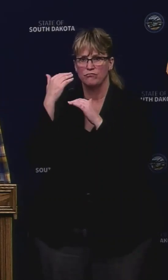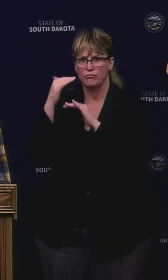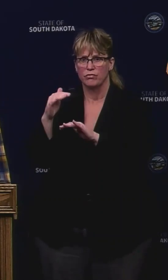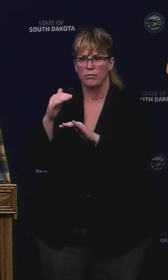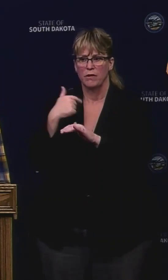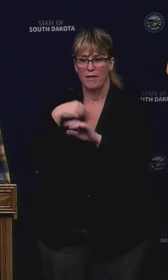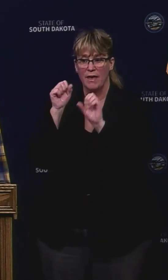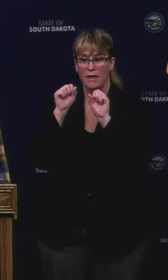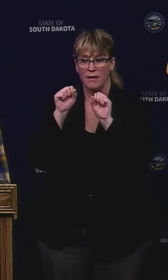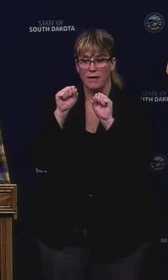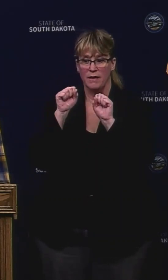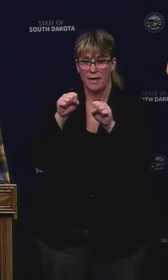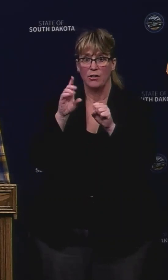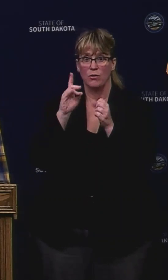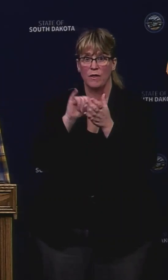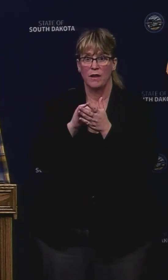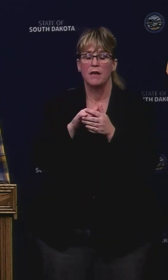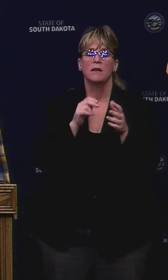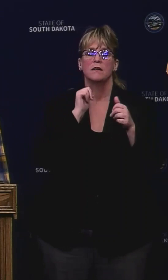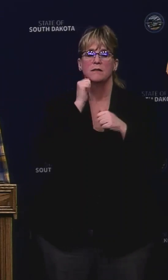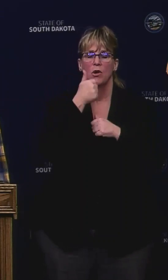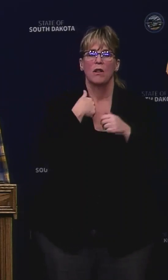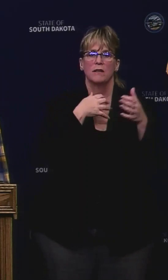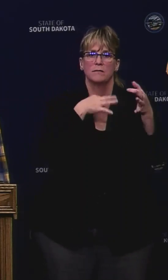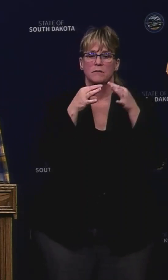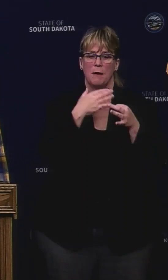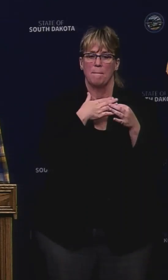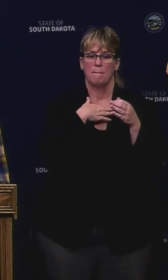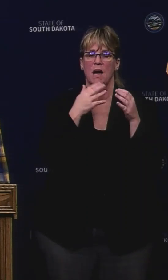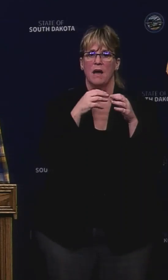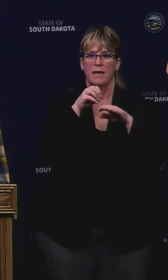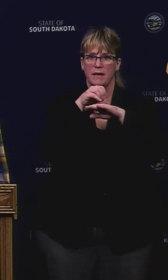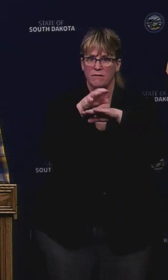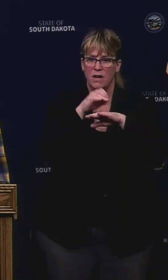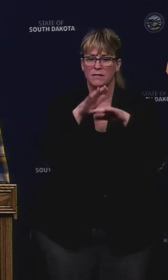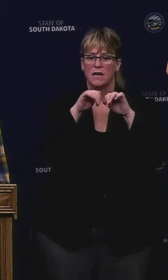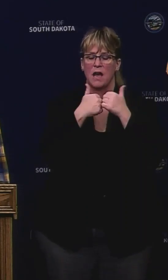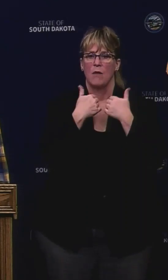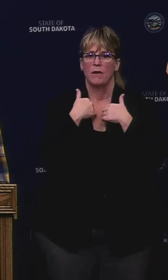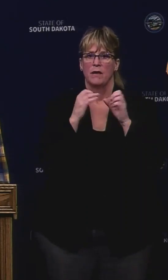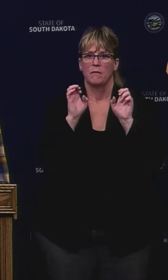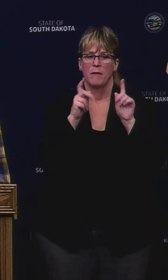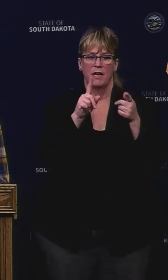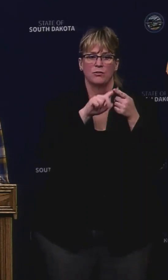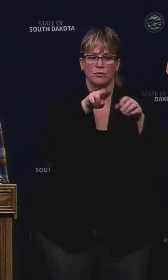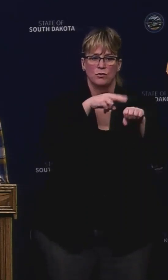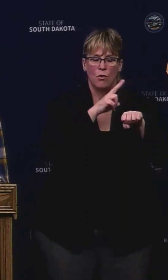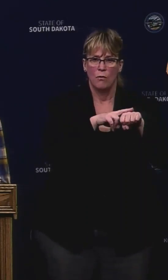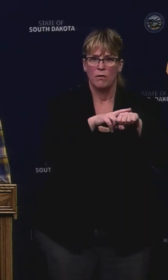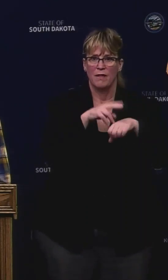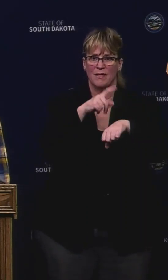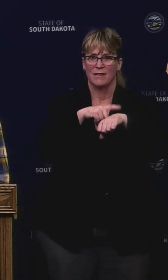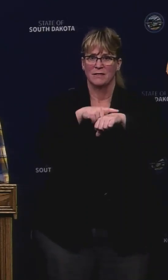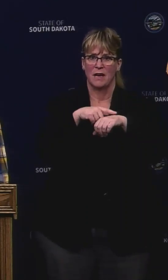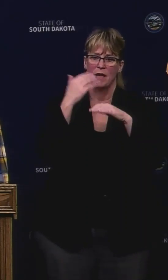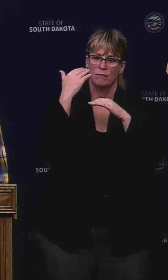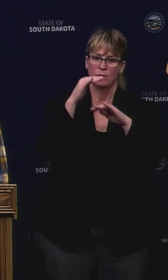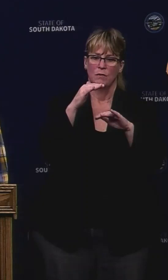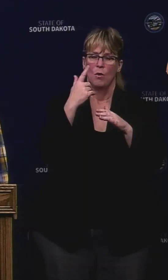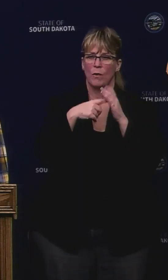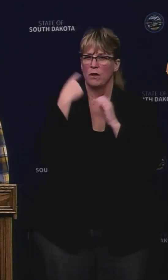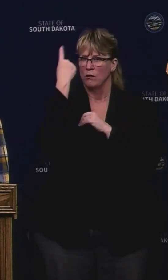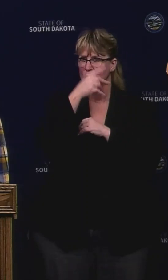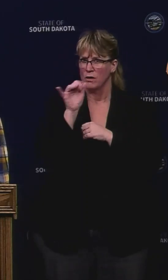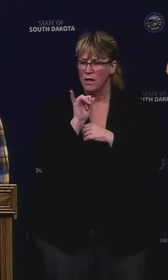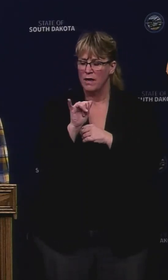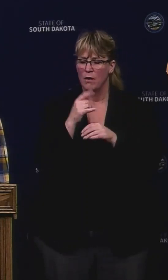to do. Tomorrow I will lay out some of my guidelines for how we start to get back to normal and what the time frame will look like and what needs